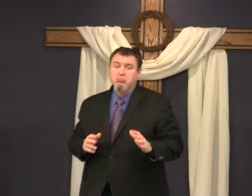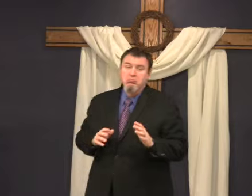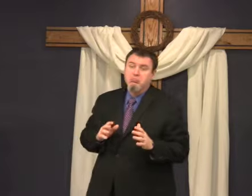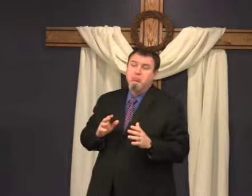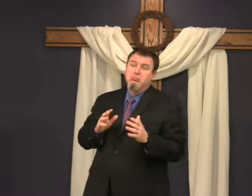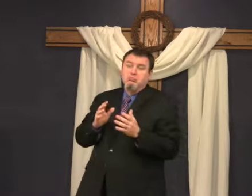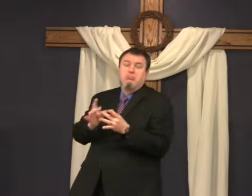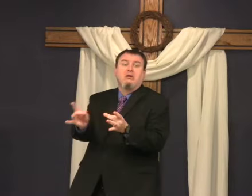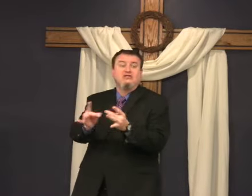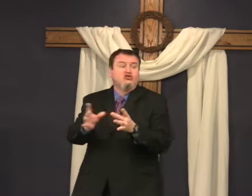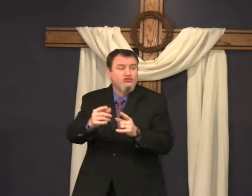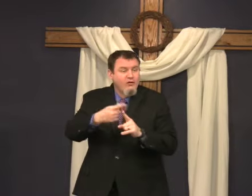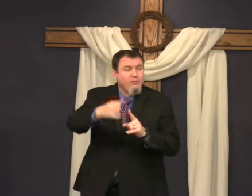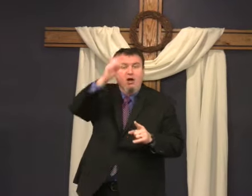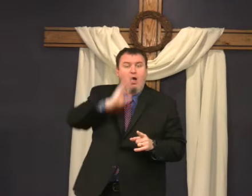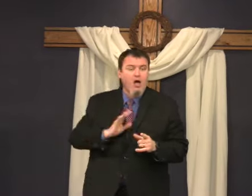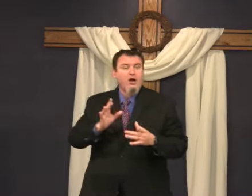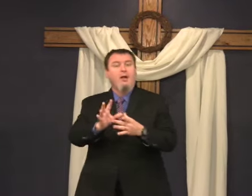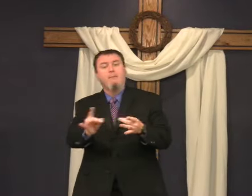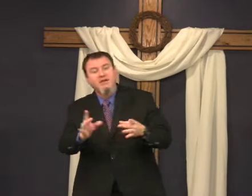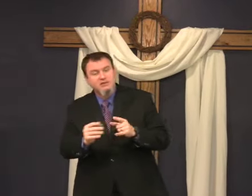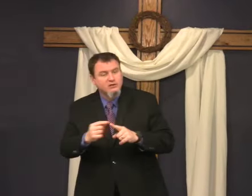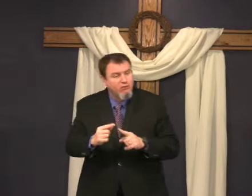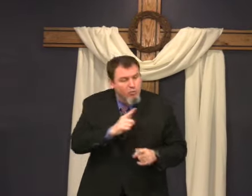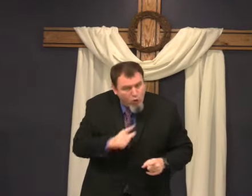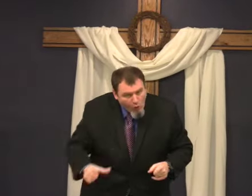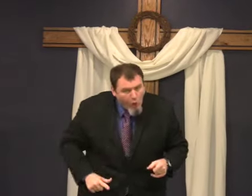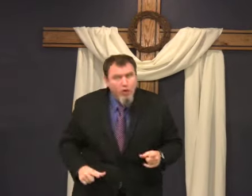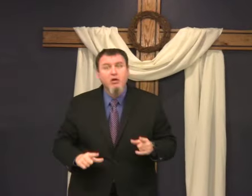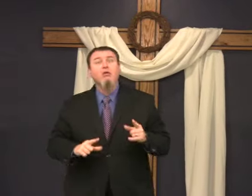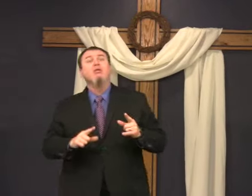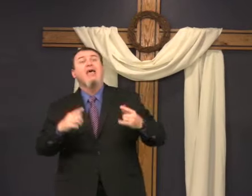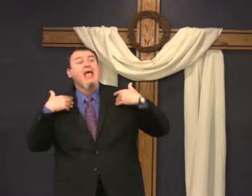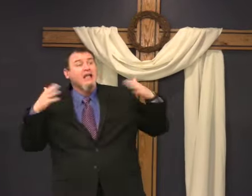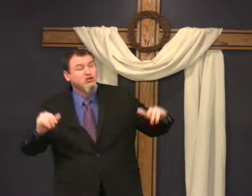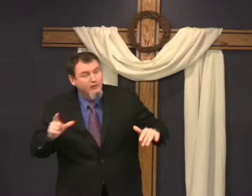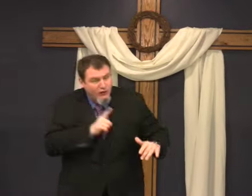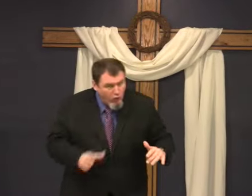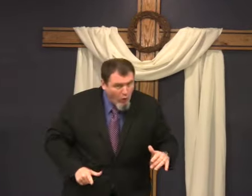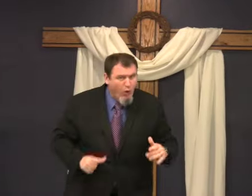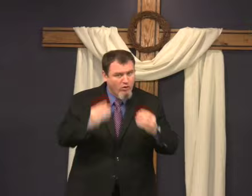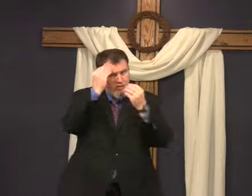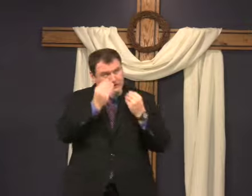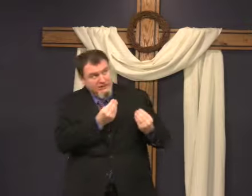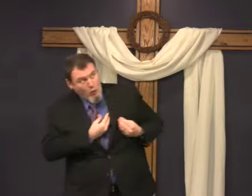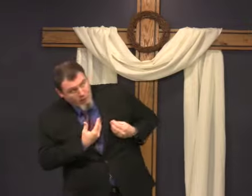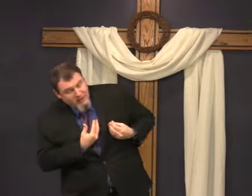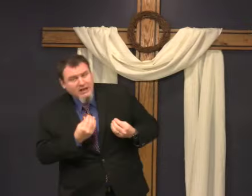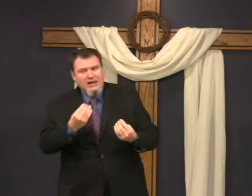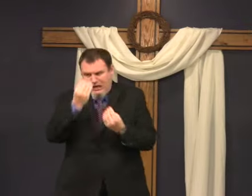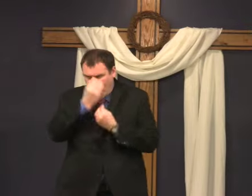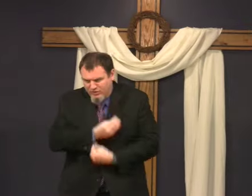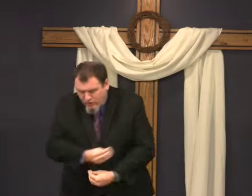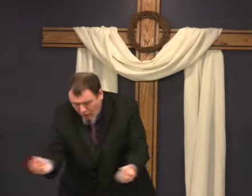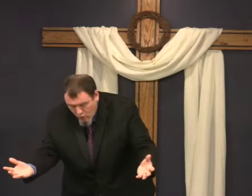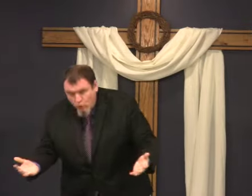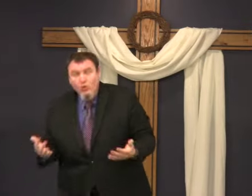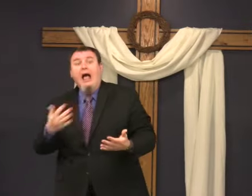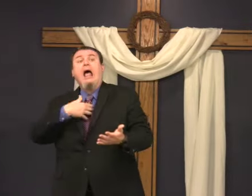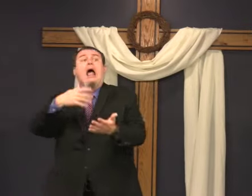truth. This is a message from God, a message from the Lord. An angel of the Lord told me, and I'm